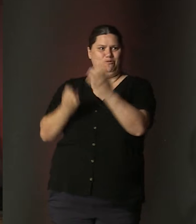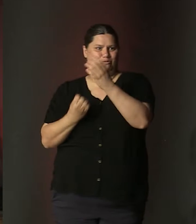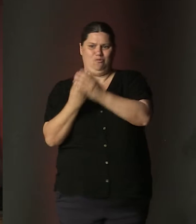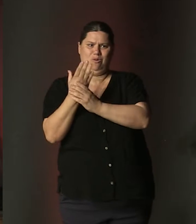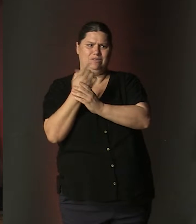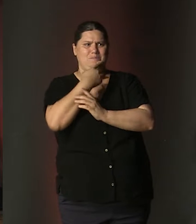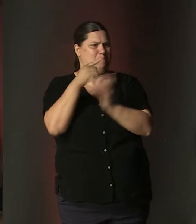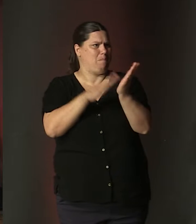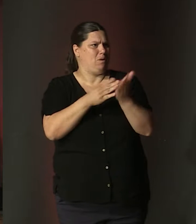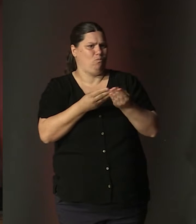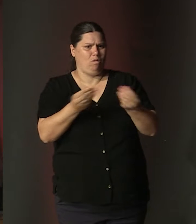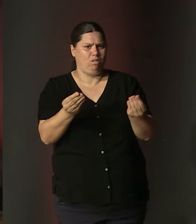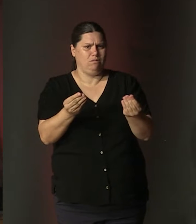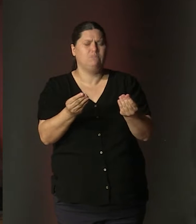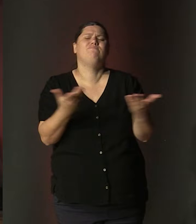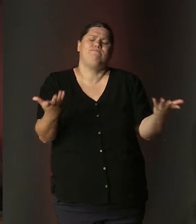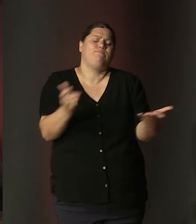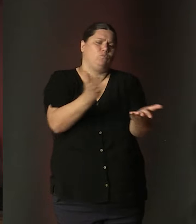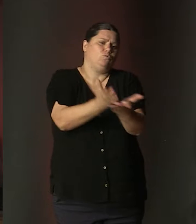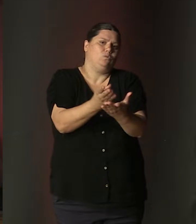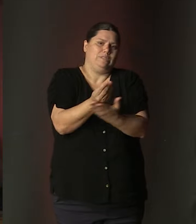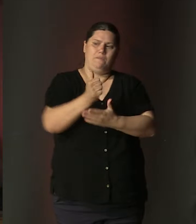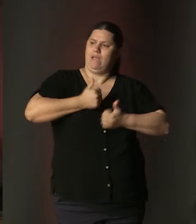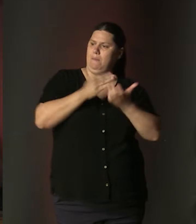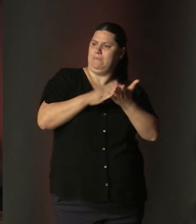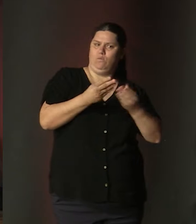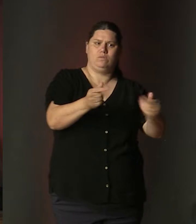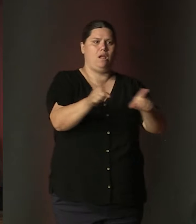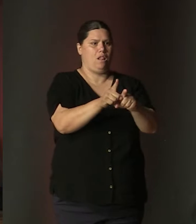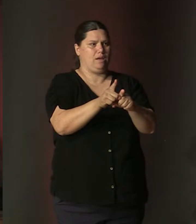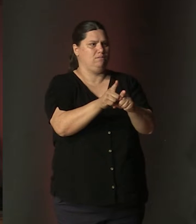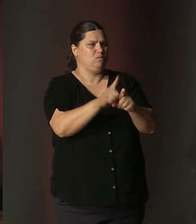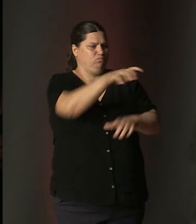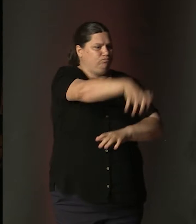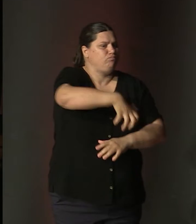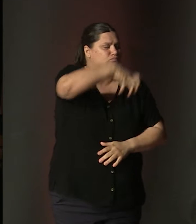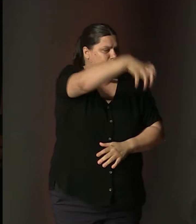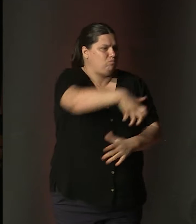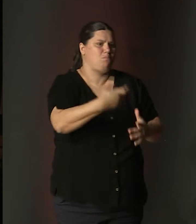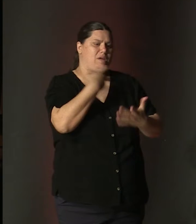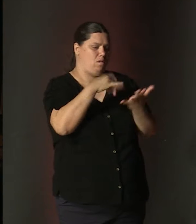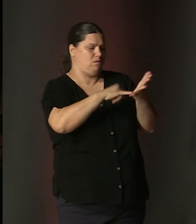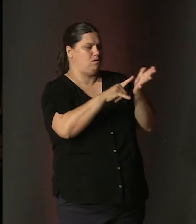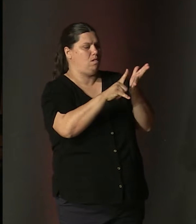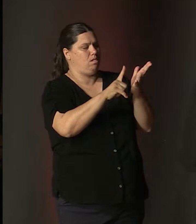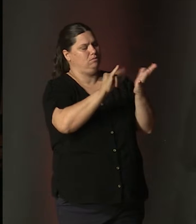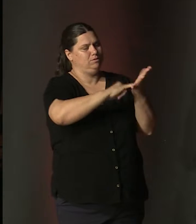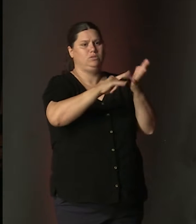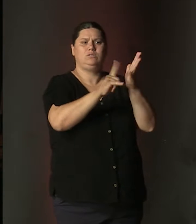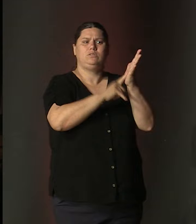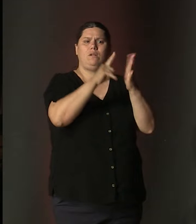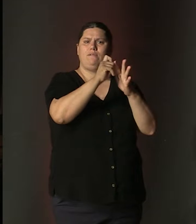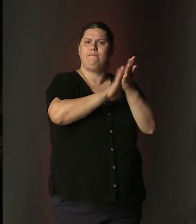There is no doubt that some of the minerals that we use as humans, like the metal sulfides mined for copper, are progressively formed by